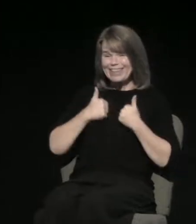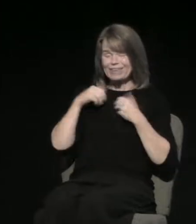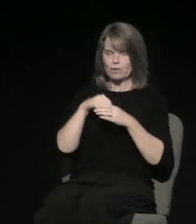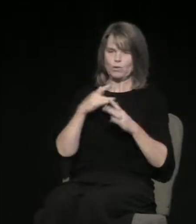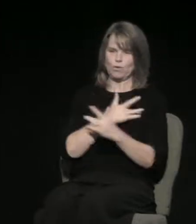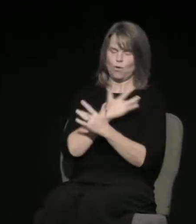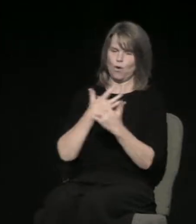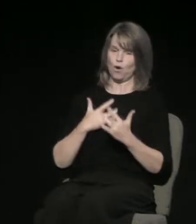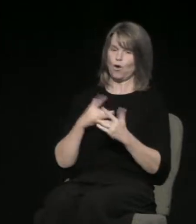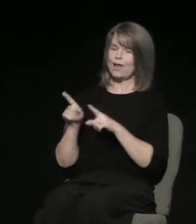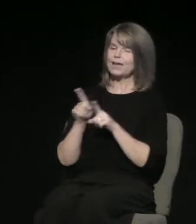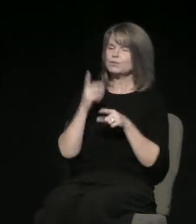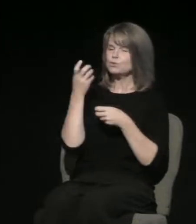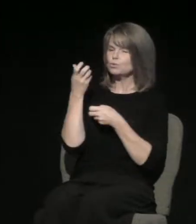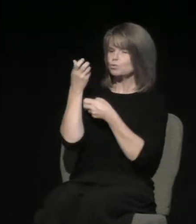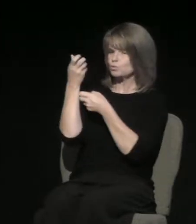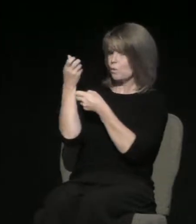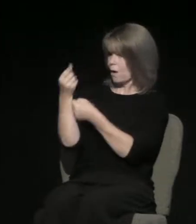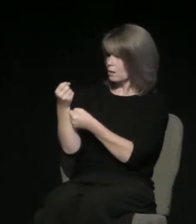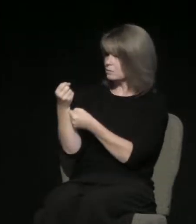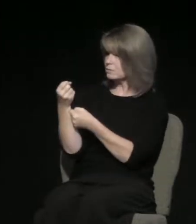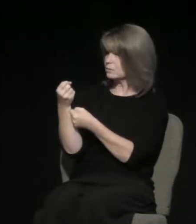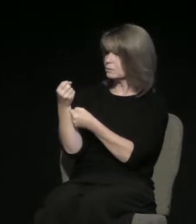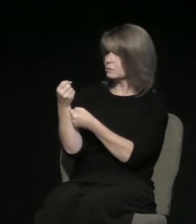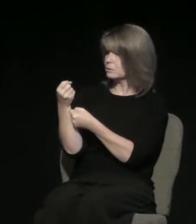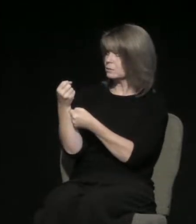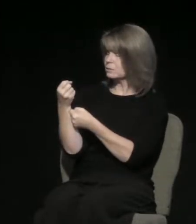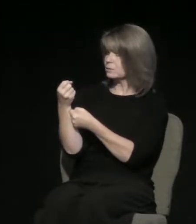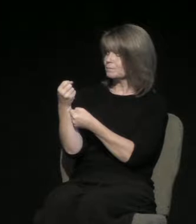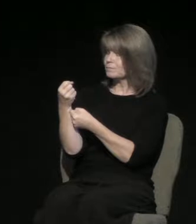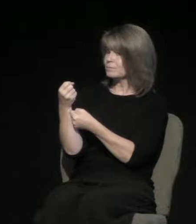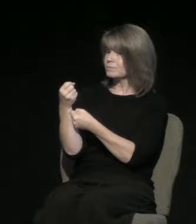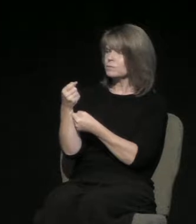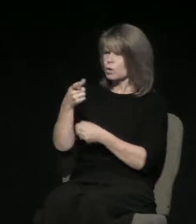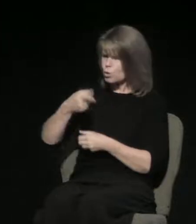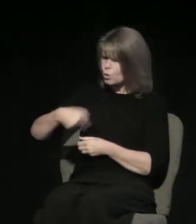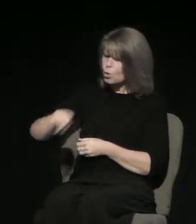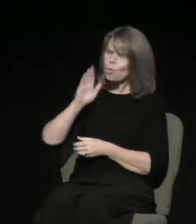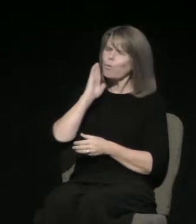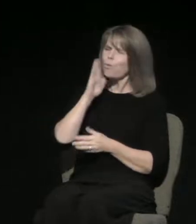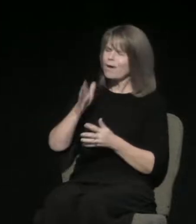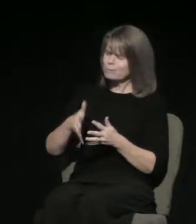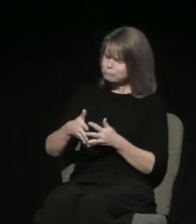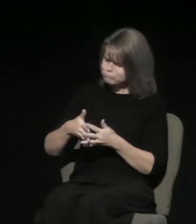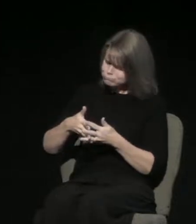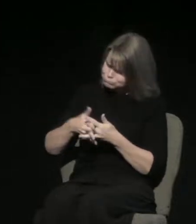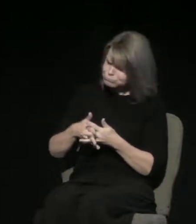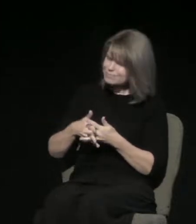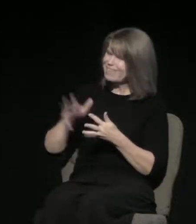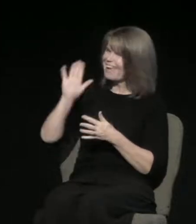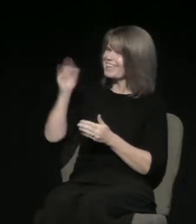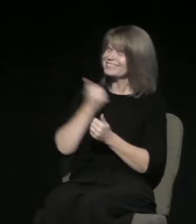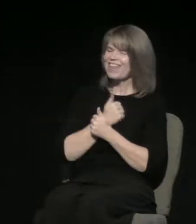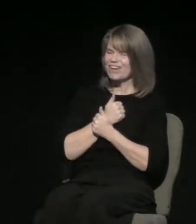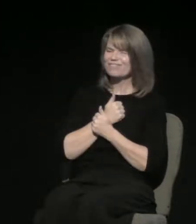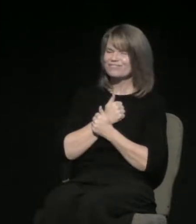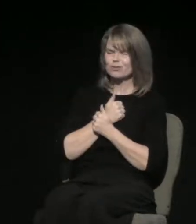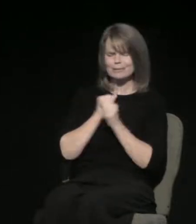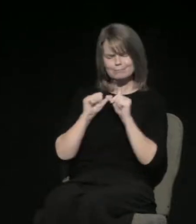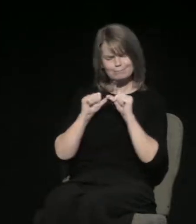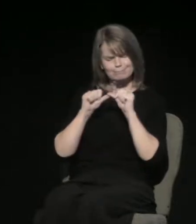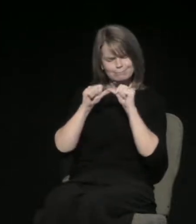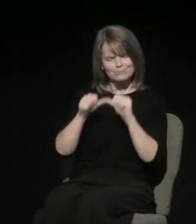in him Your roots will grow down Into God's love And keep you strong